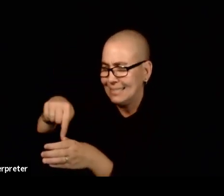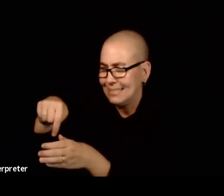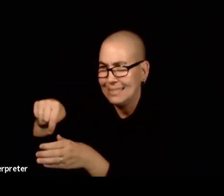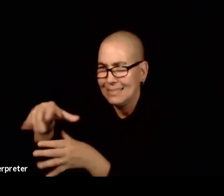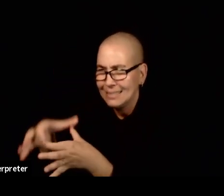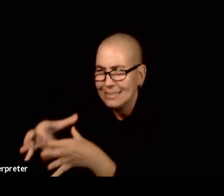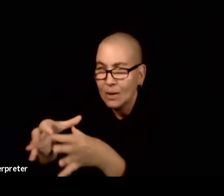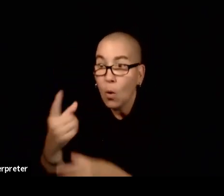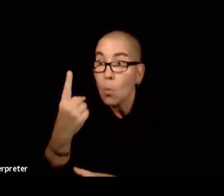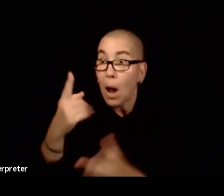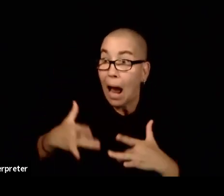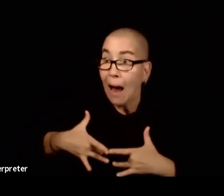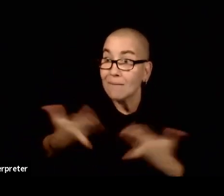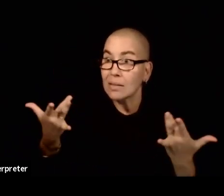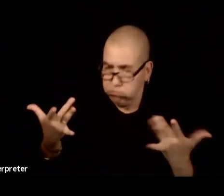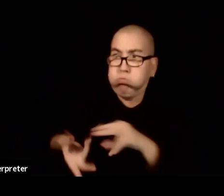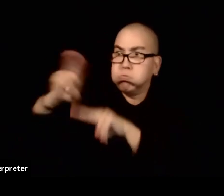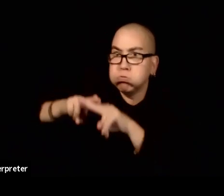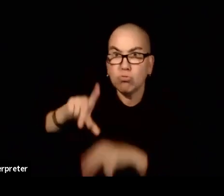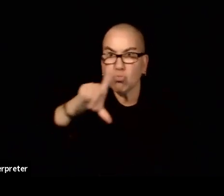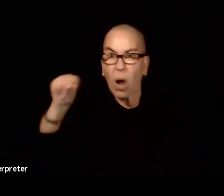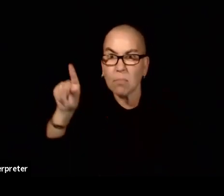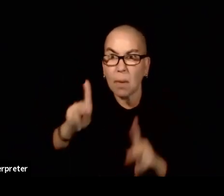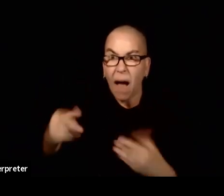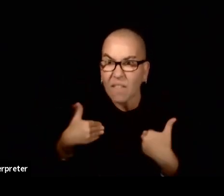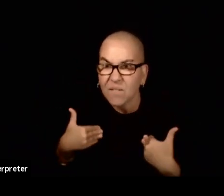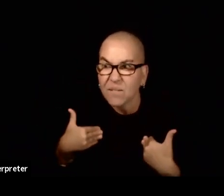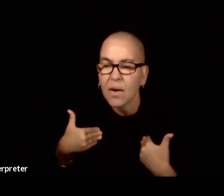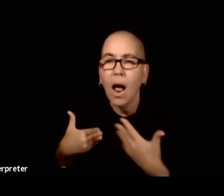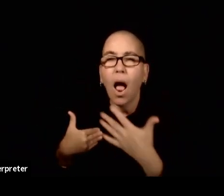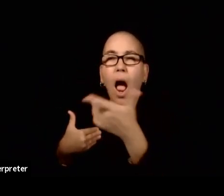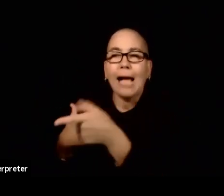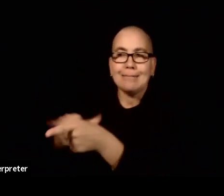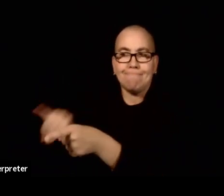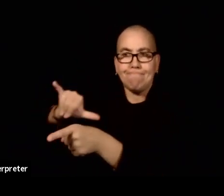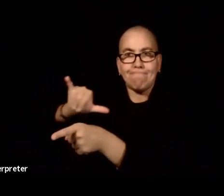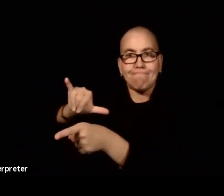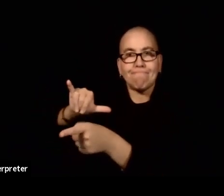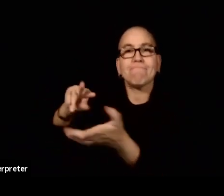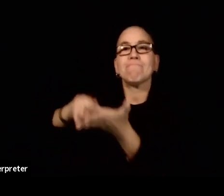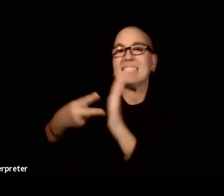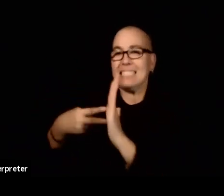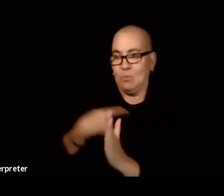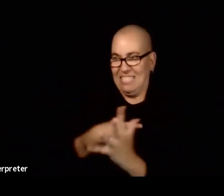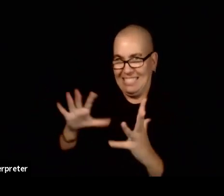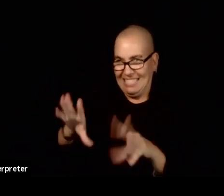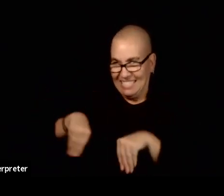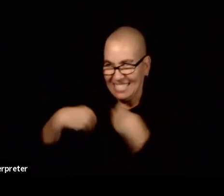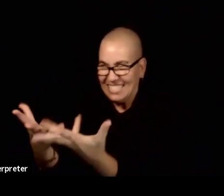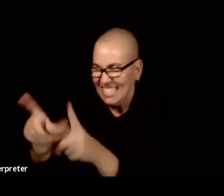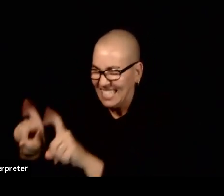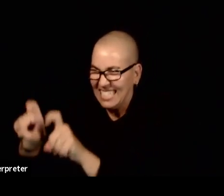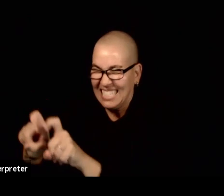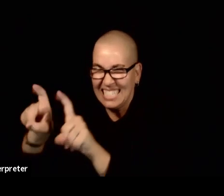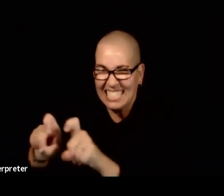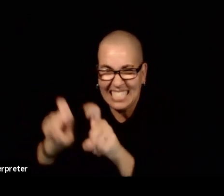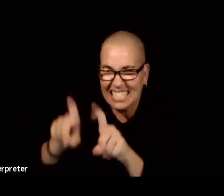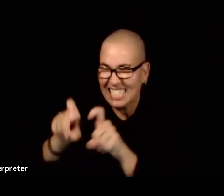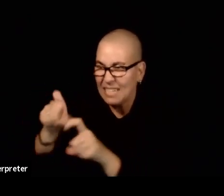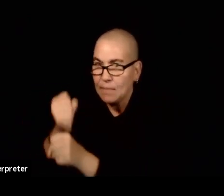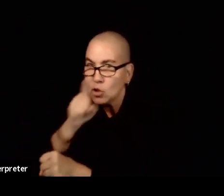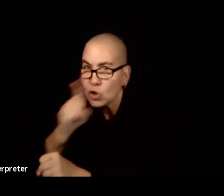community testing in response to an event. So all those local factors are why we keep saying it isn't just the county case rate that's